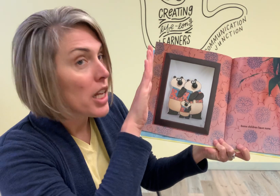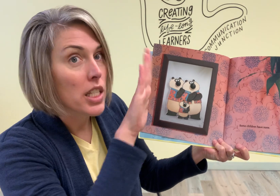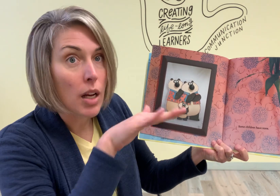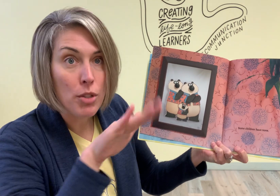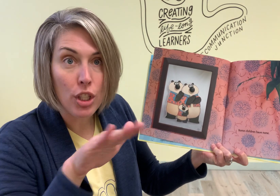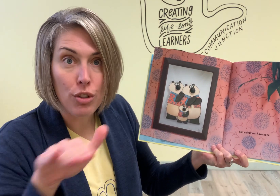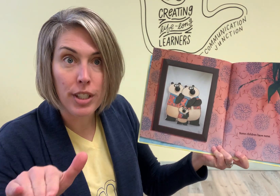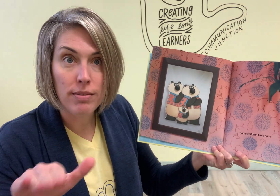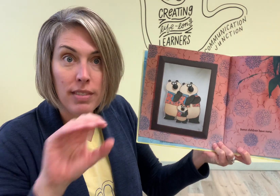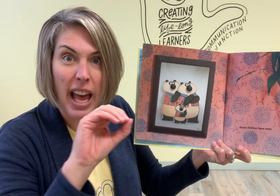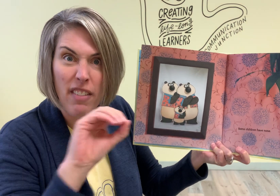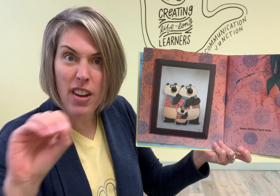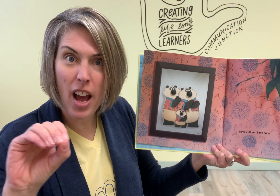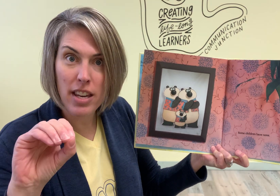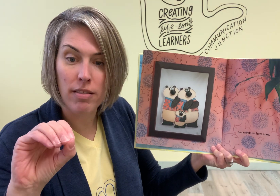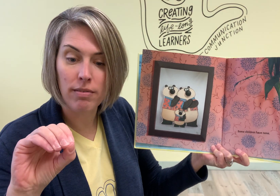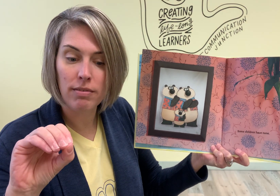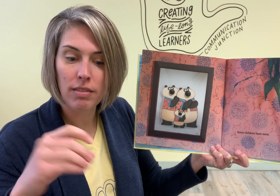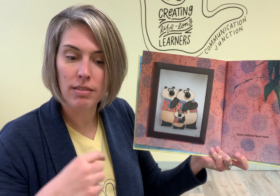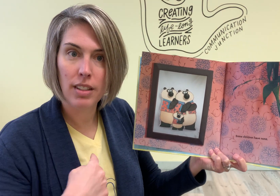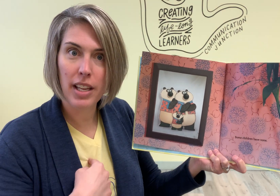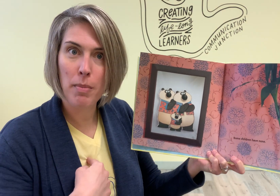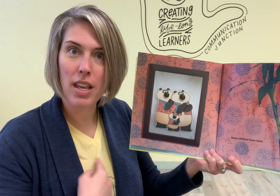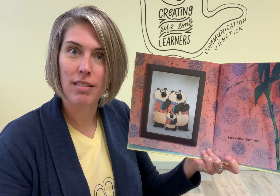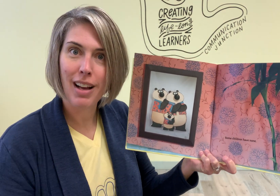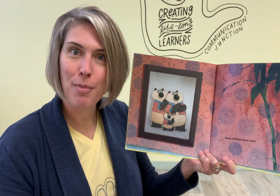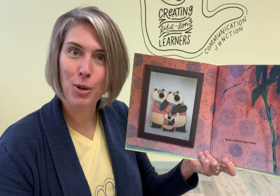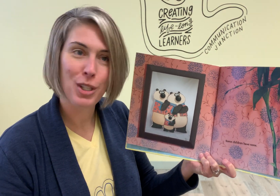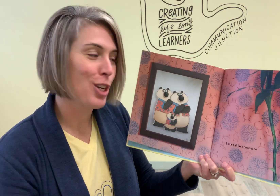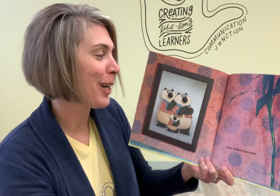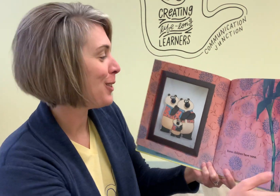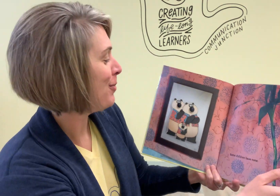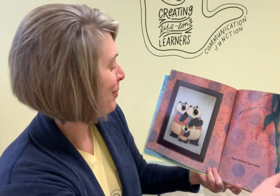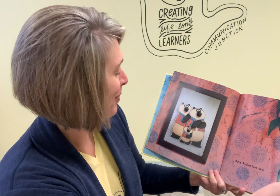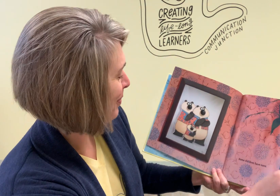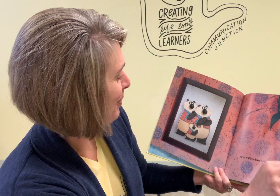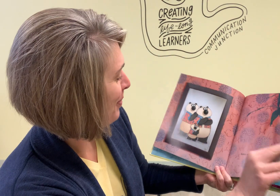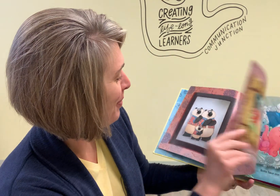Some children have none, like me. I'm an only child.